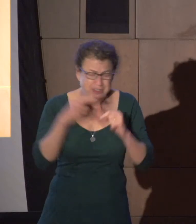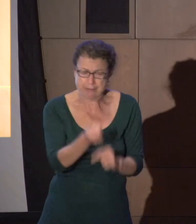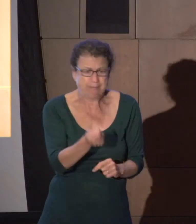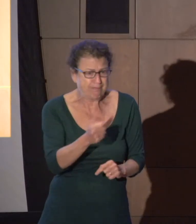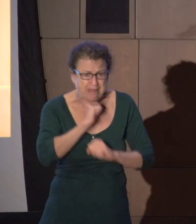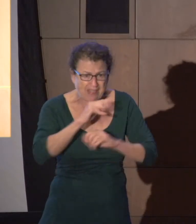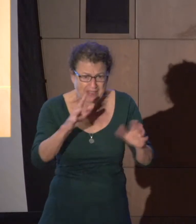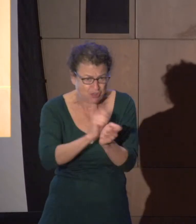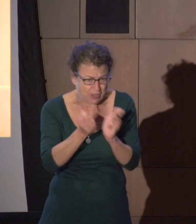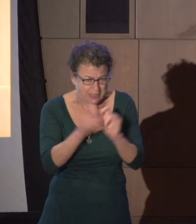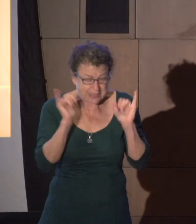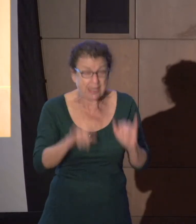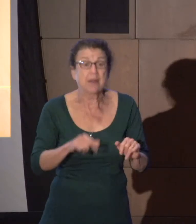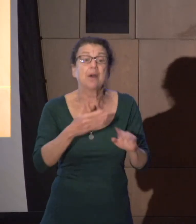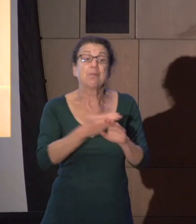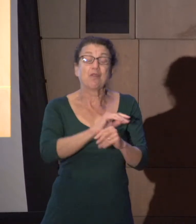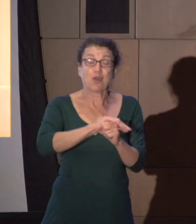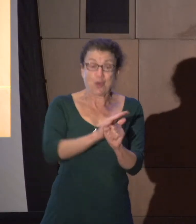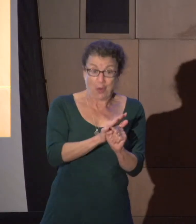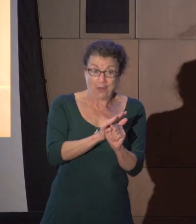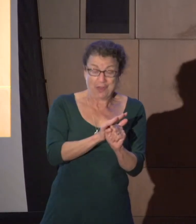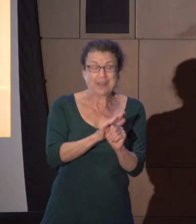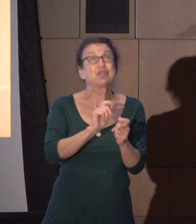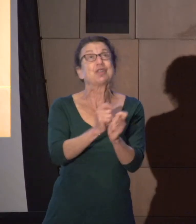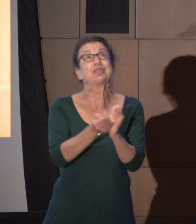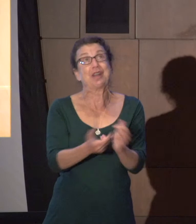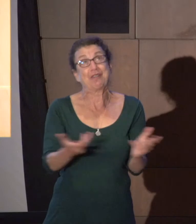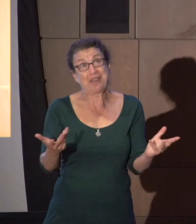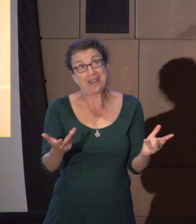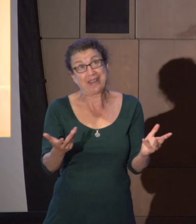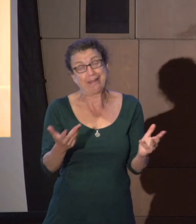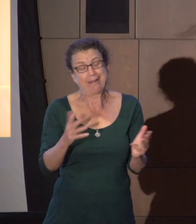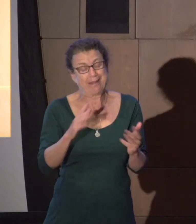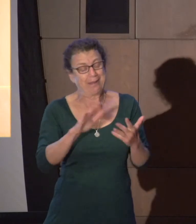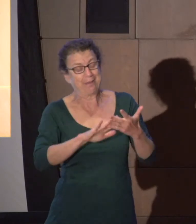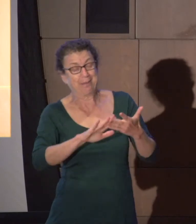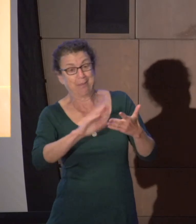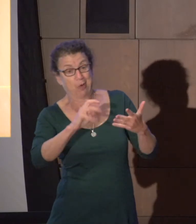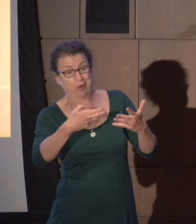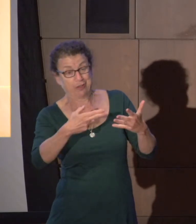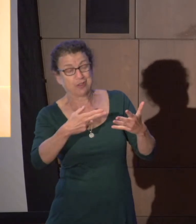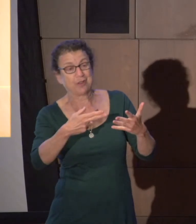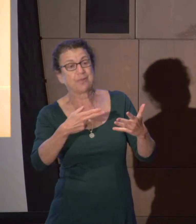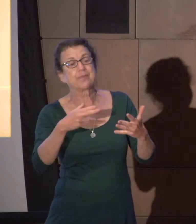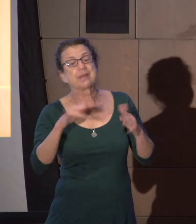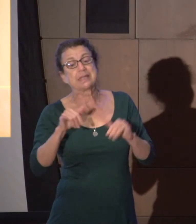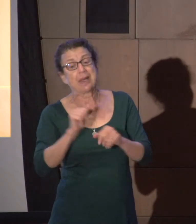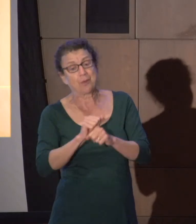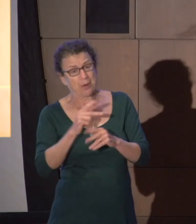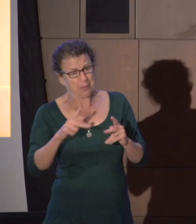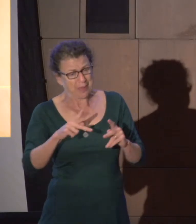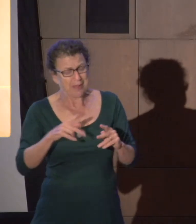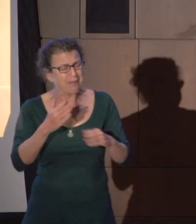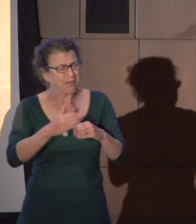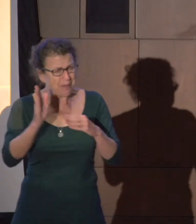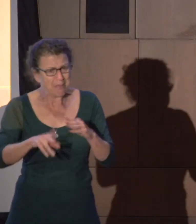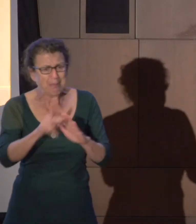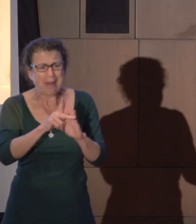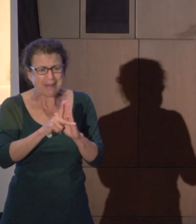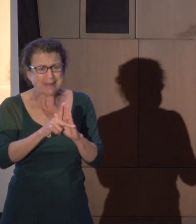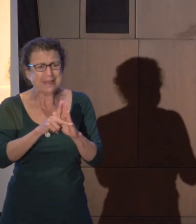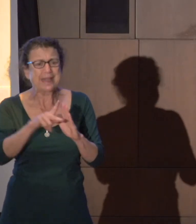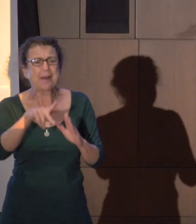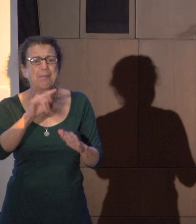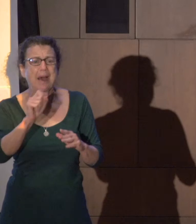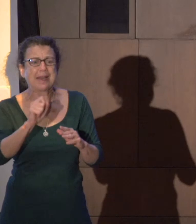bit. Before COVID-19 changed everything in mid-March, Stay Work Play was able to complete our Policy and Pints